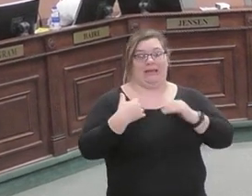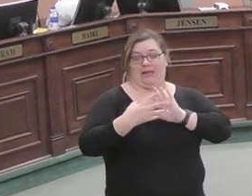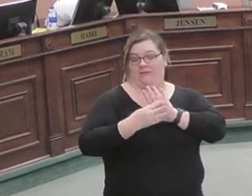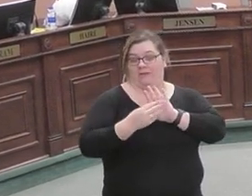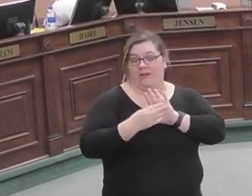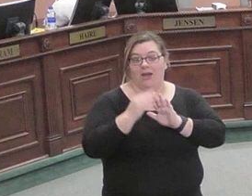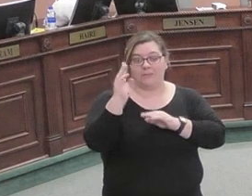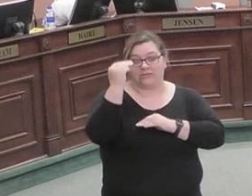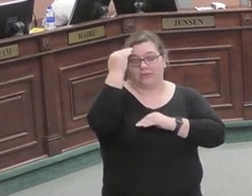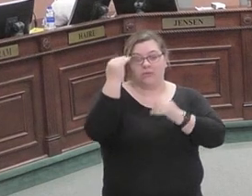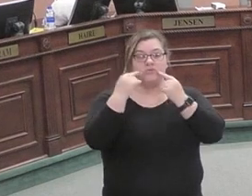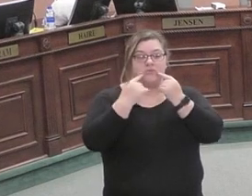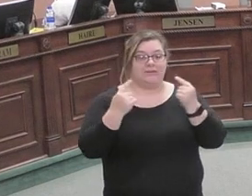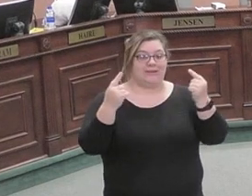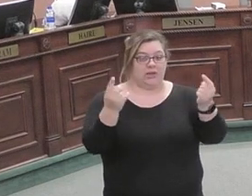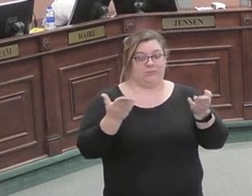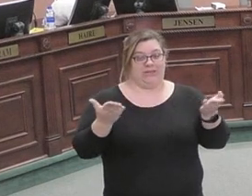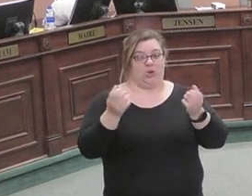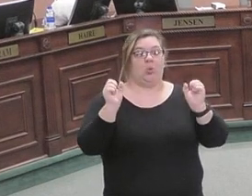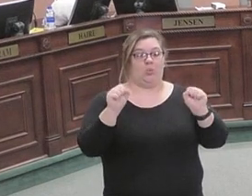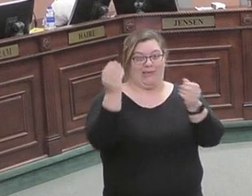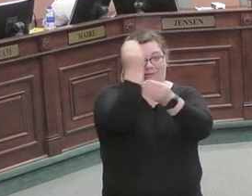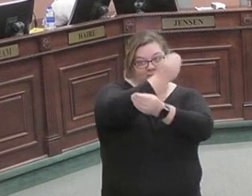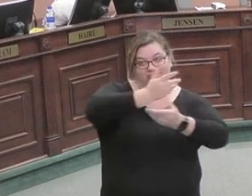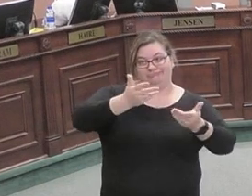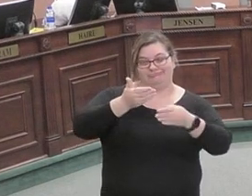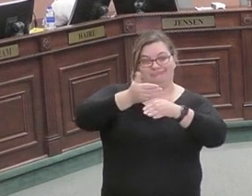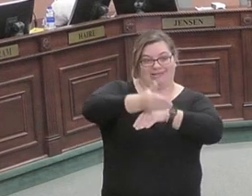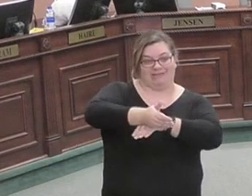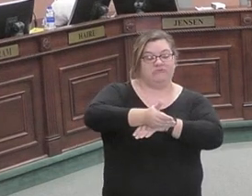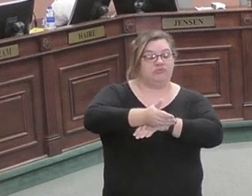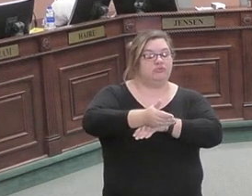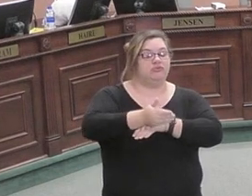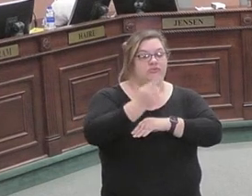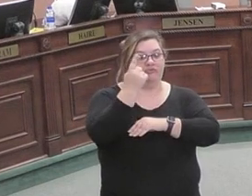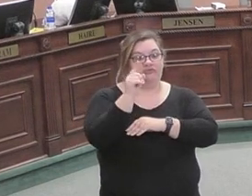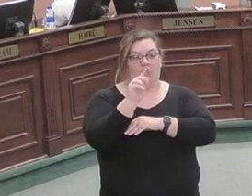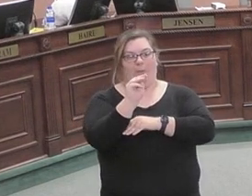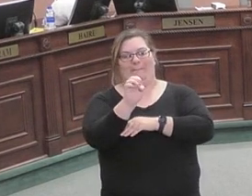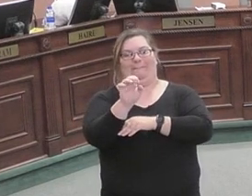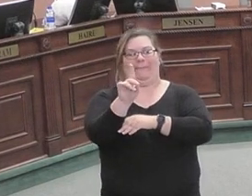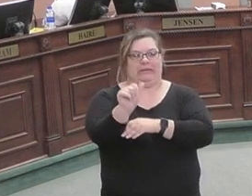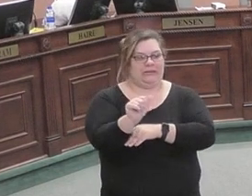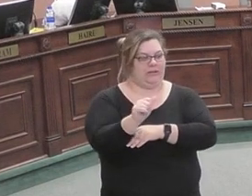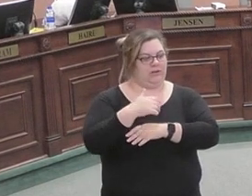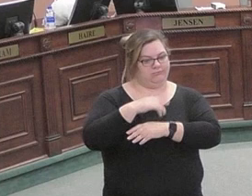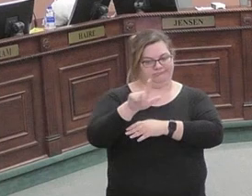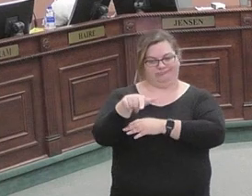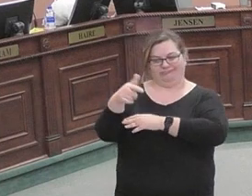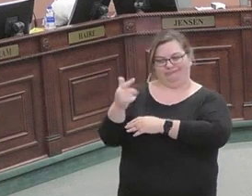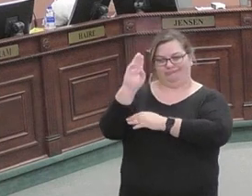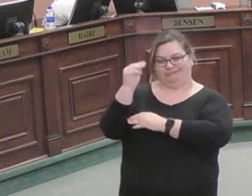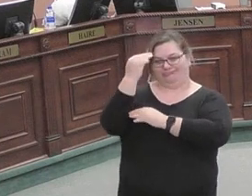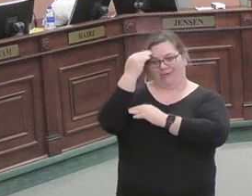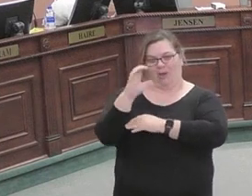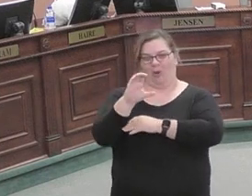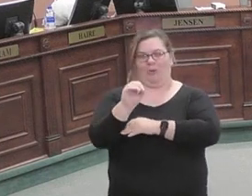mayor's declaration up here that we can share with you afterwards. Over to Mayor Mitch Colvin.